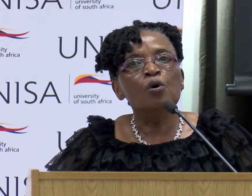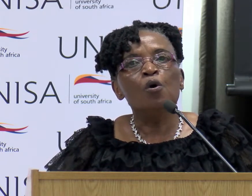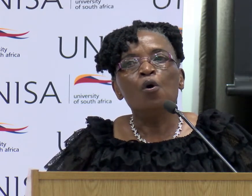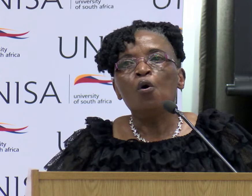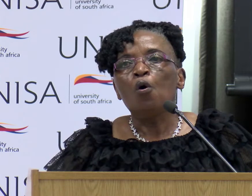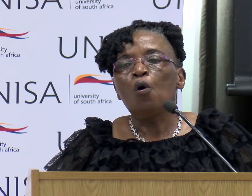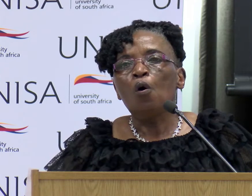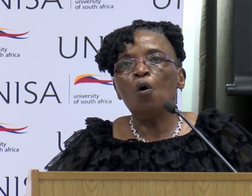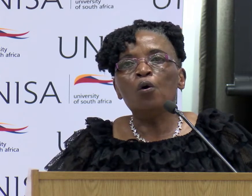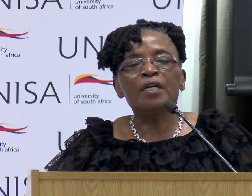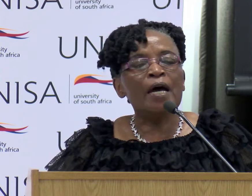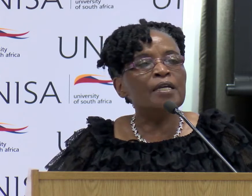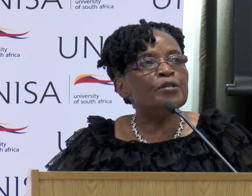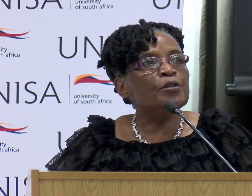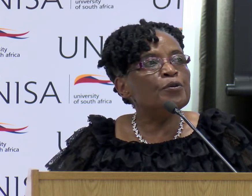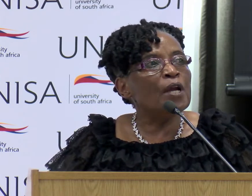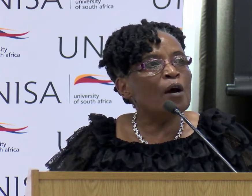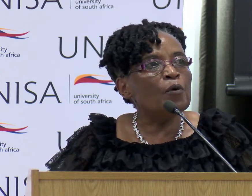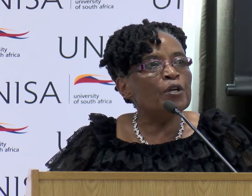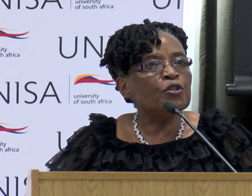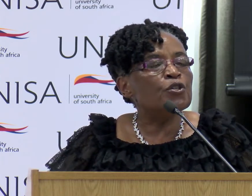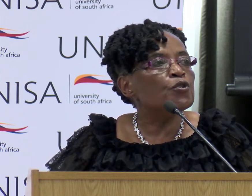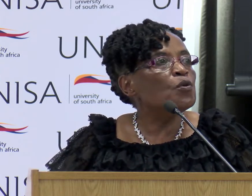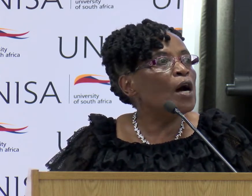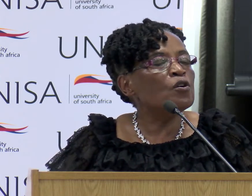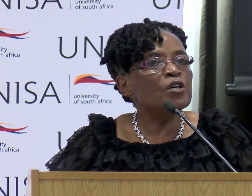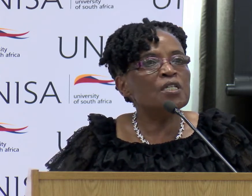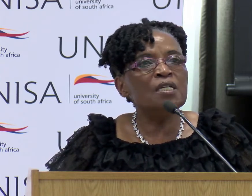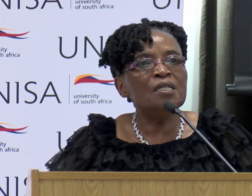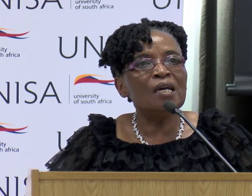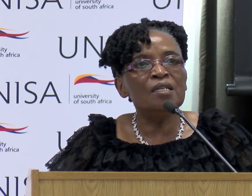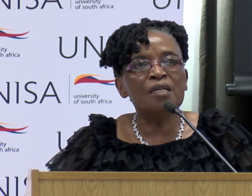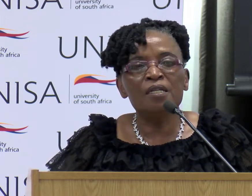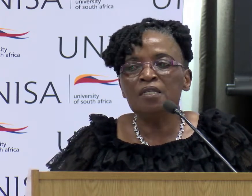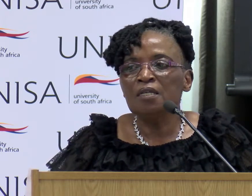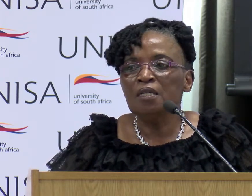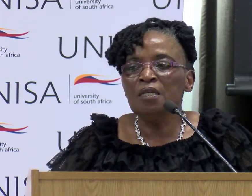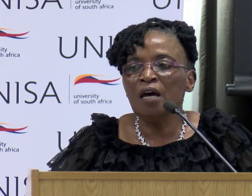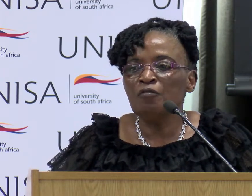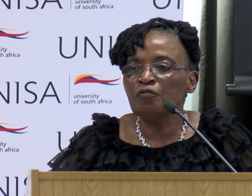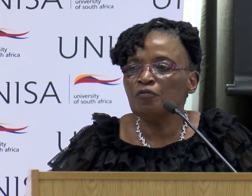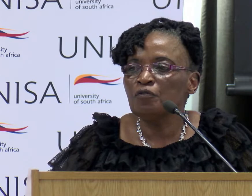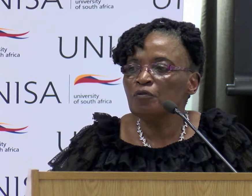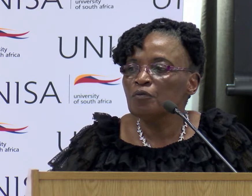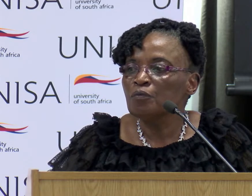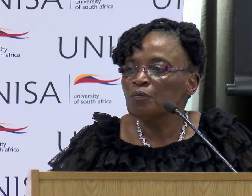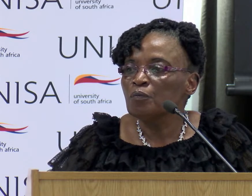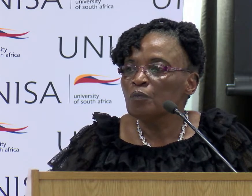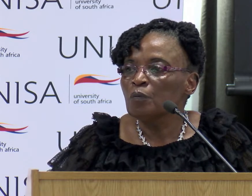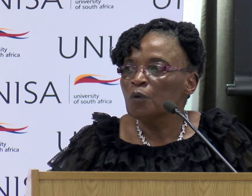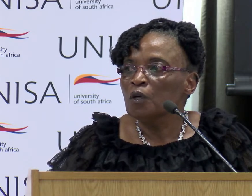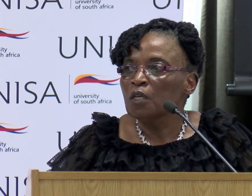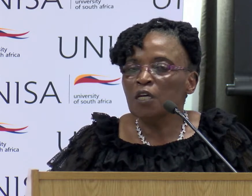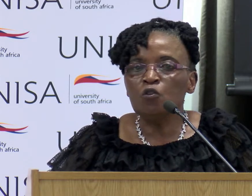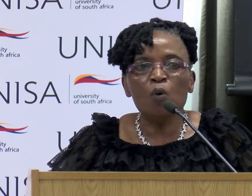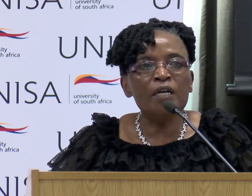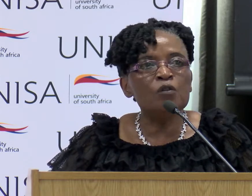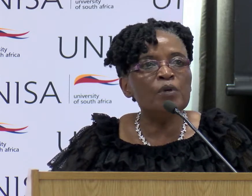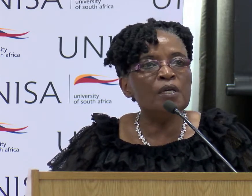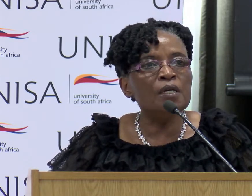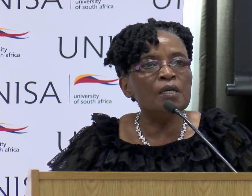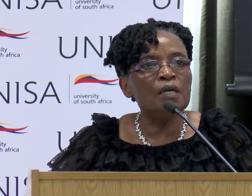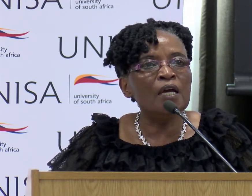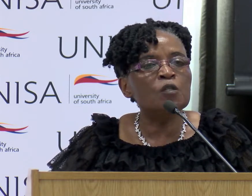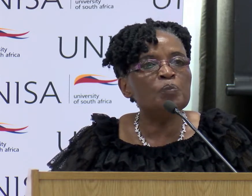language or write in your language, you are not intelligent enough. That's